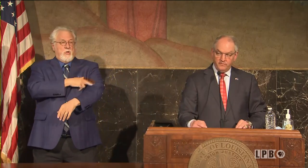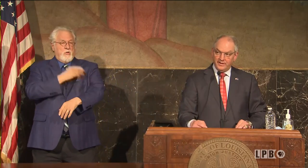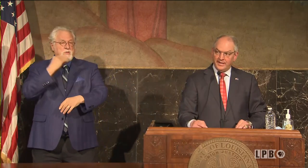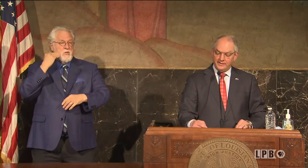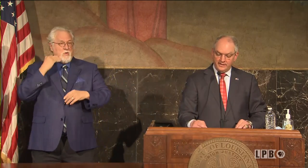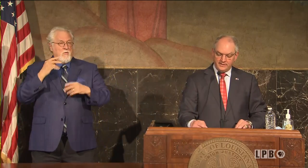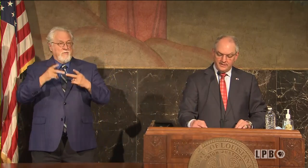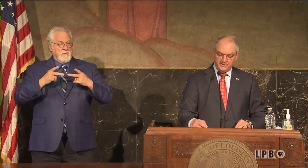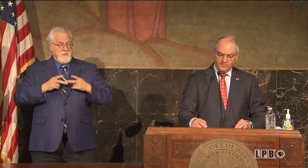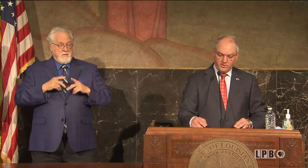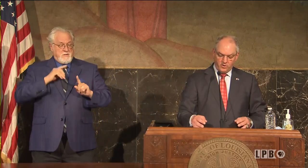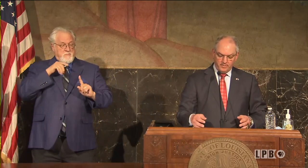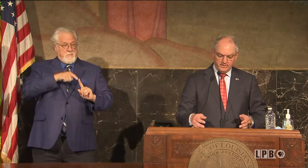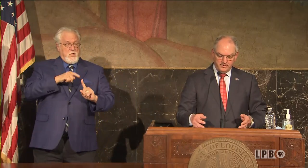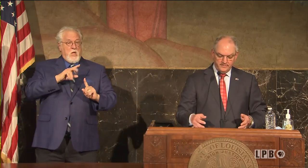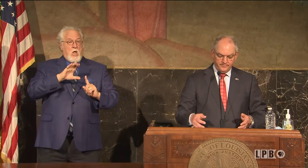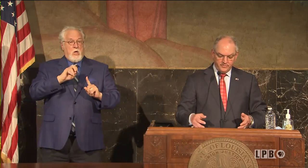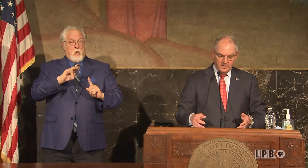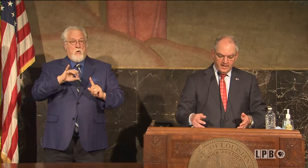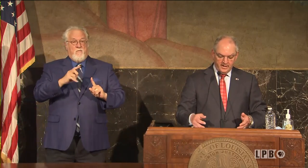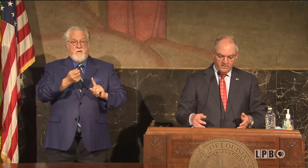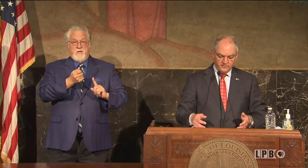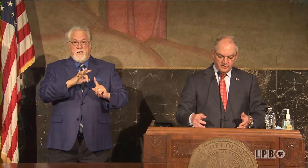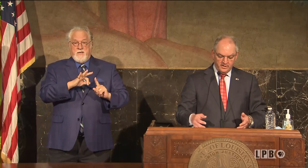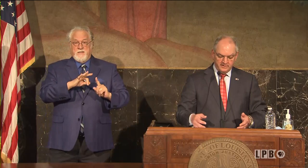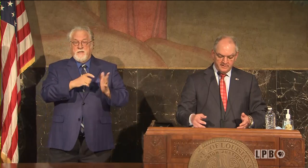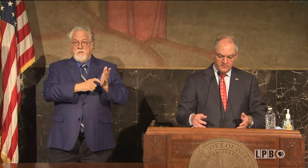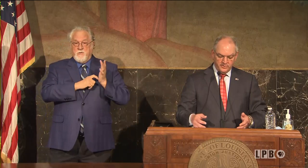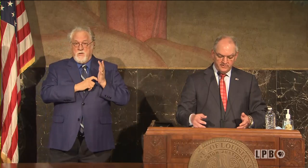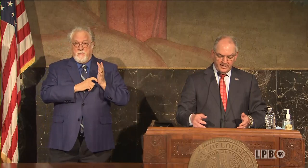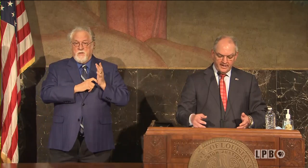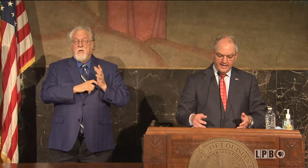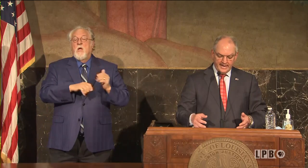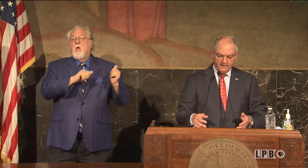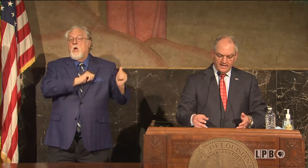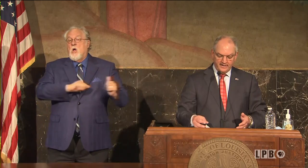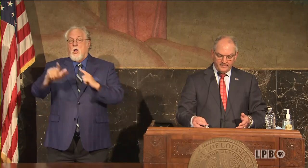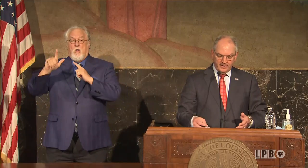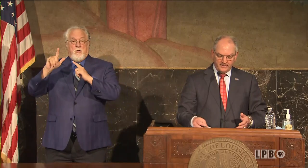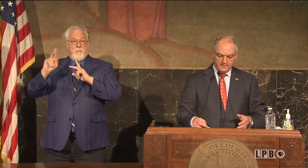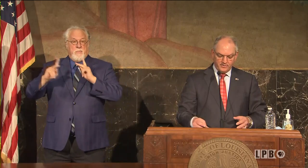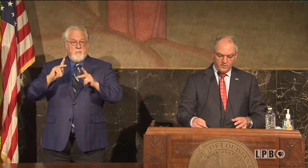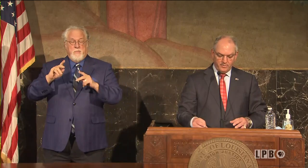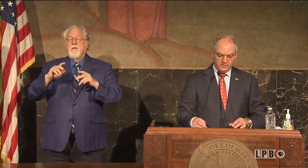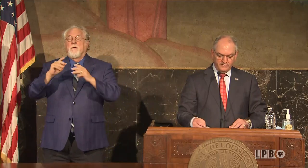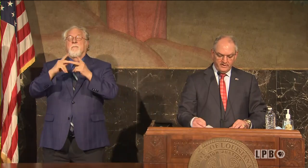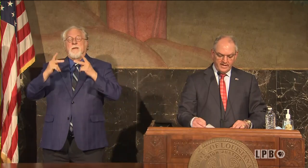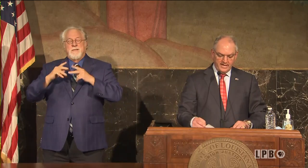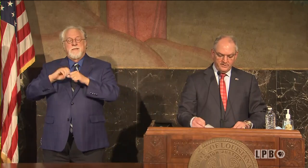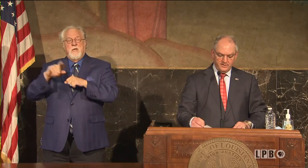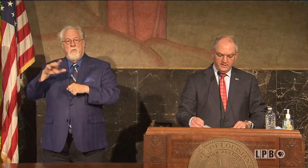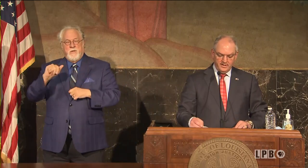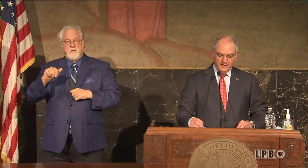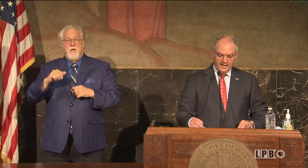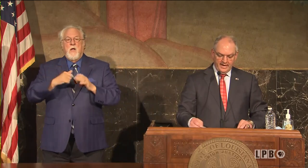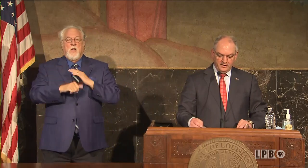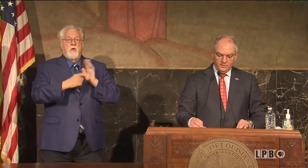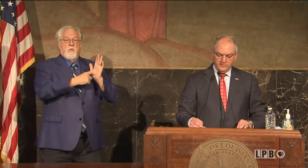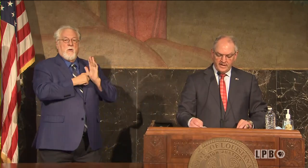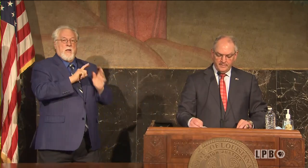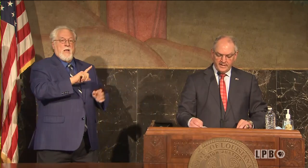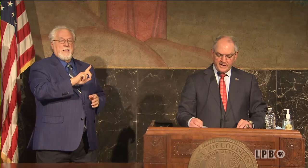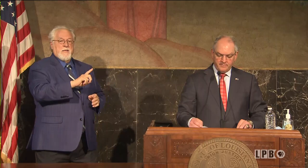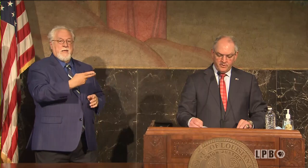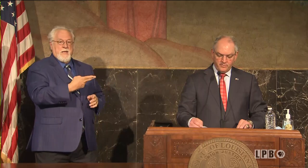addressing COVID-19 testing requirements at all facilities in Louisiana and outlining the policy requirements of LDH and